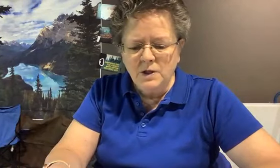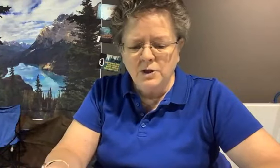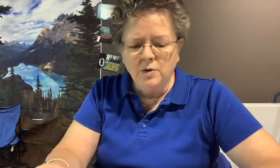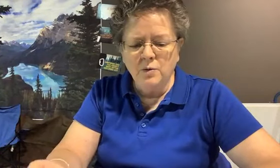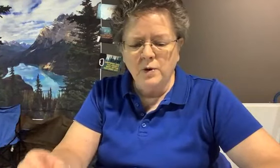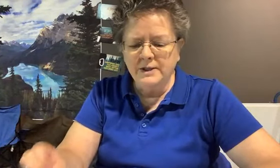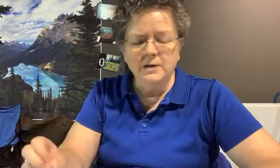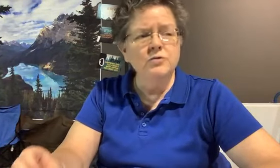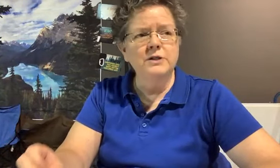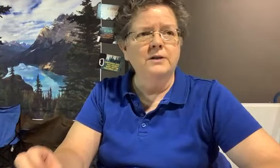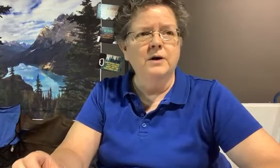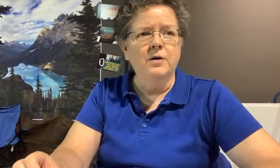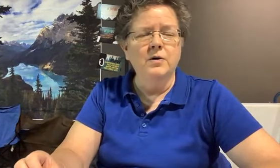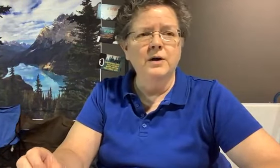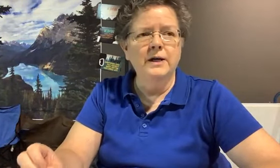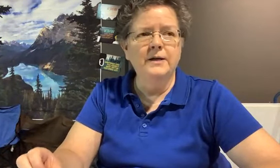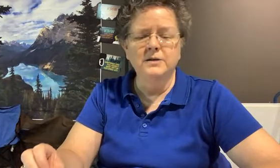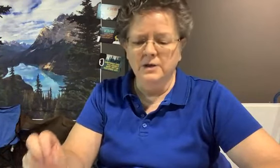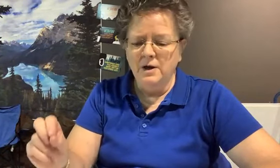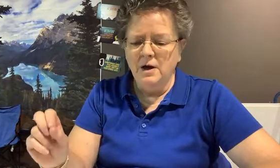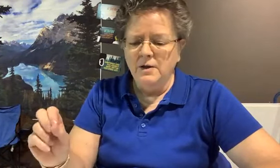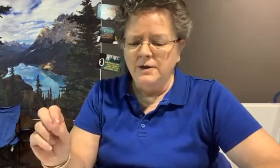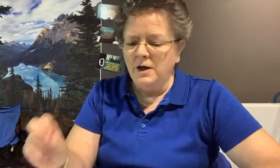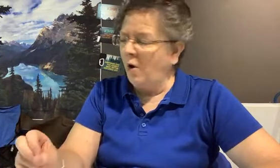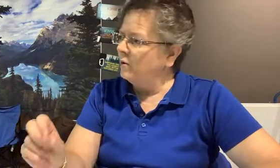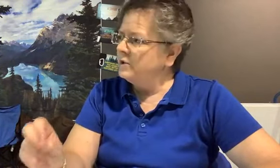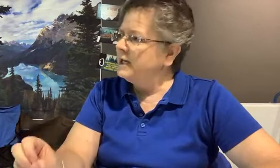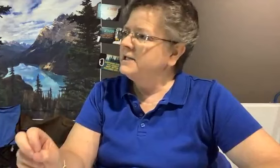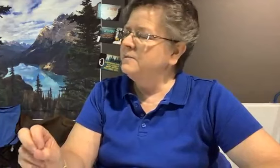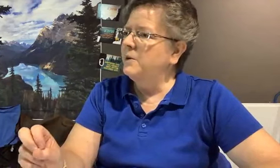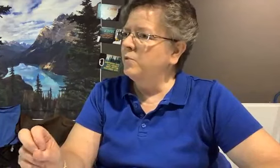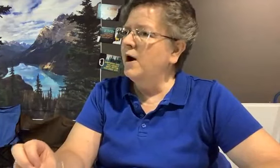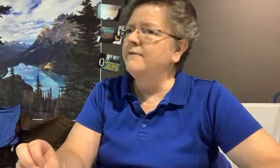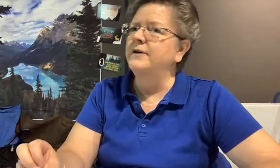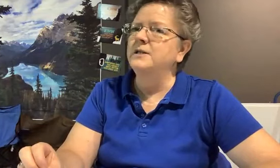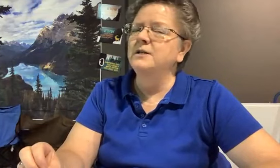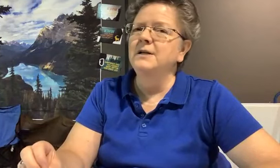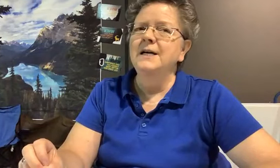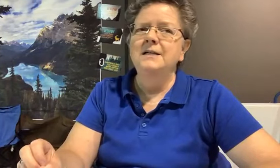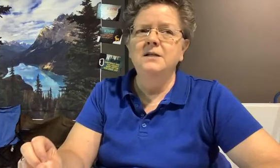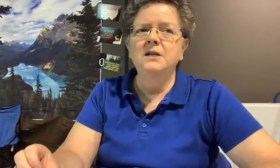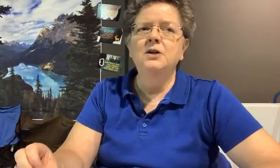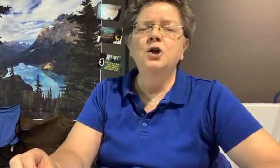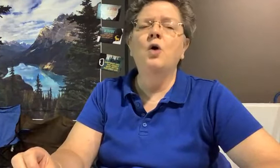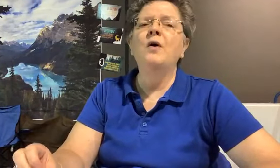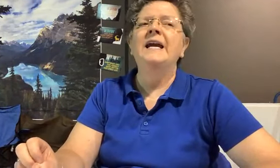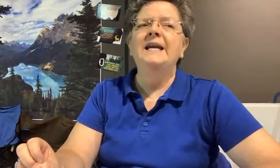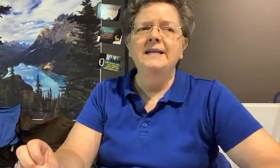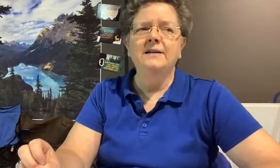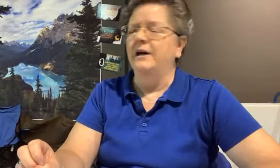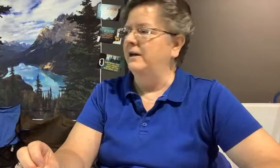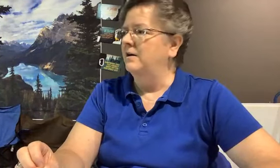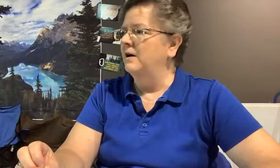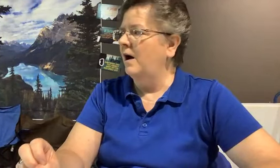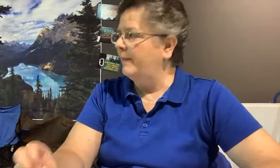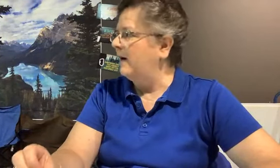So what's interesting, though, is the Old Testament prophets didn't know anything about